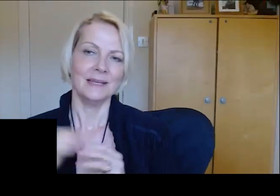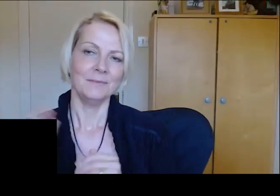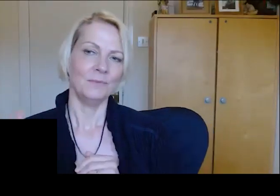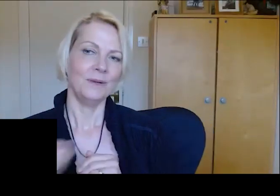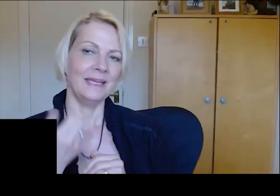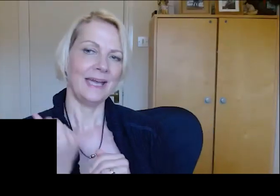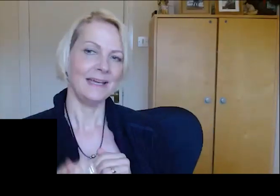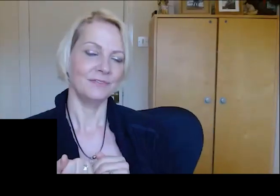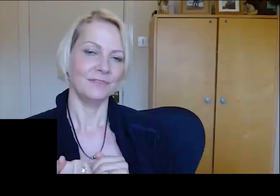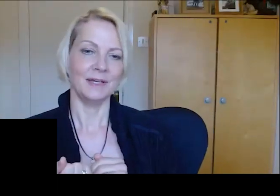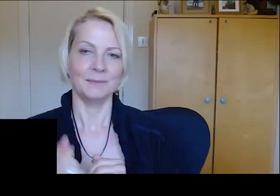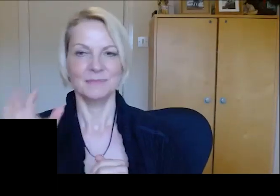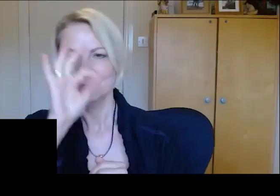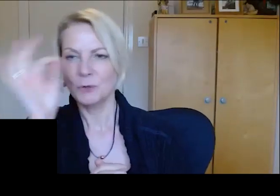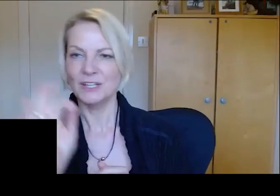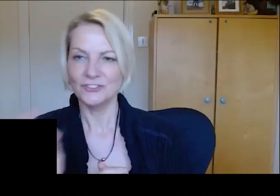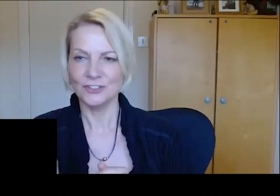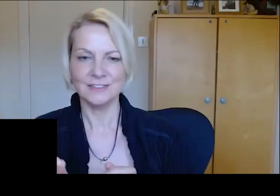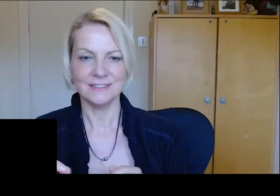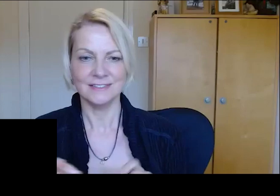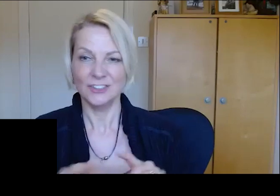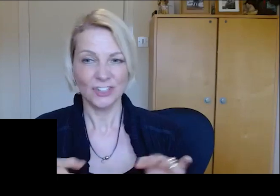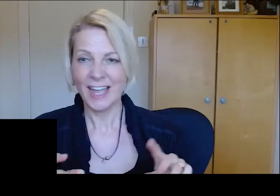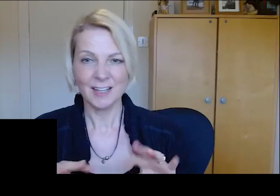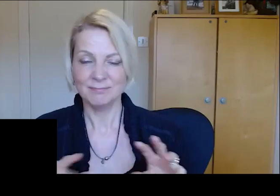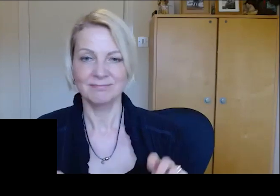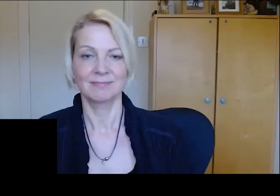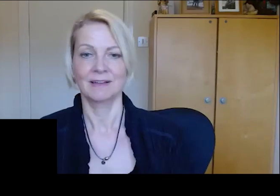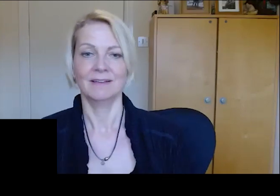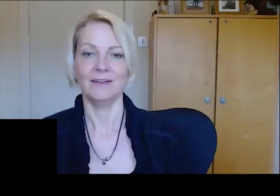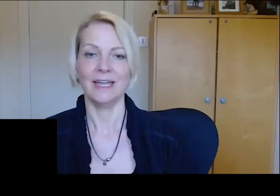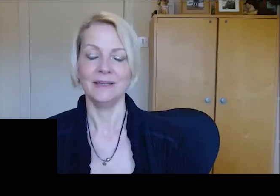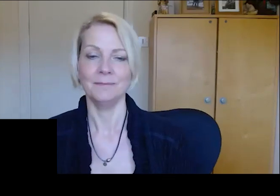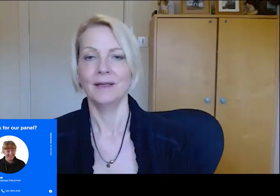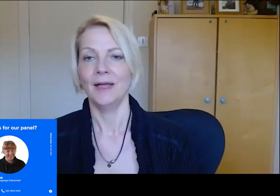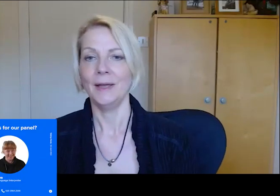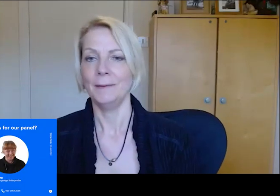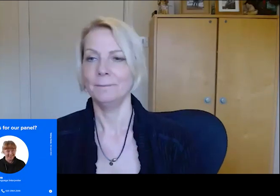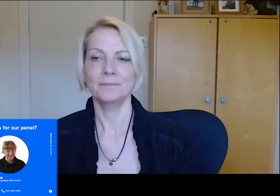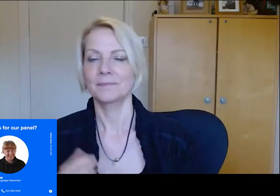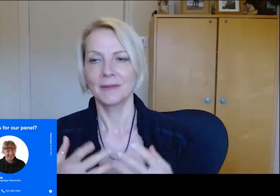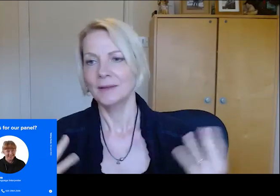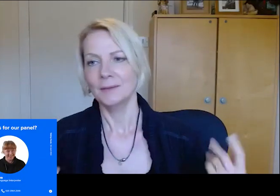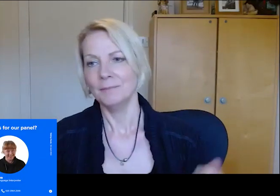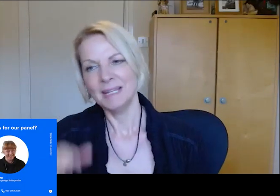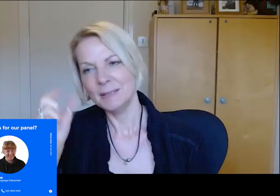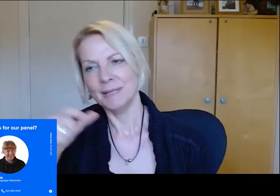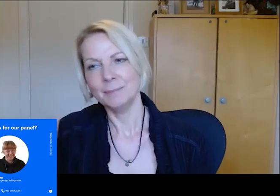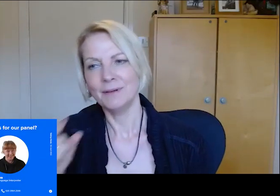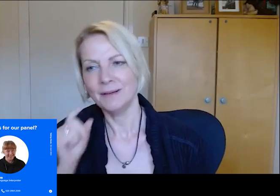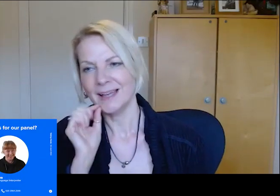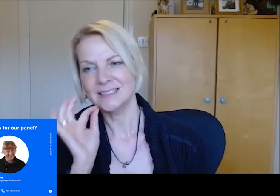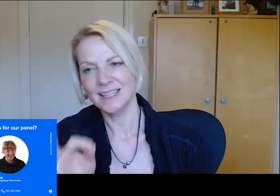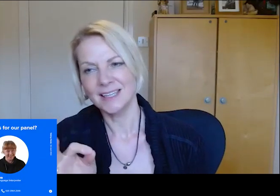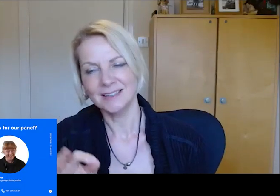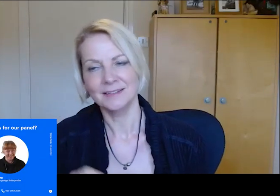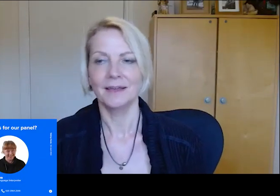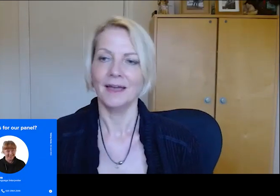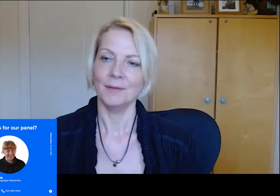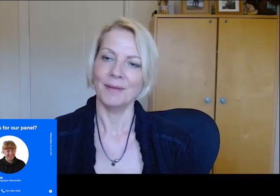Sam, we have some questions in the chat. Okay. Many people asking about